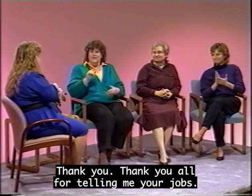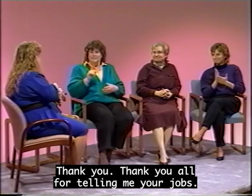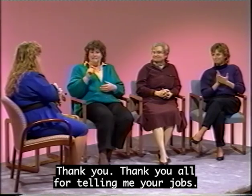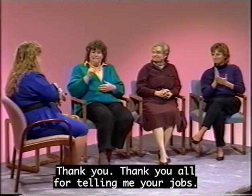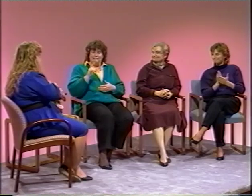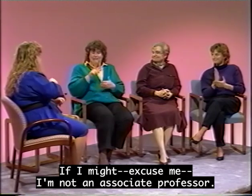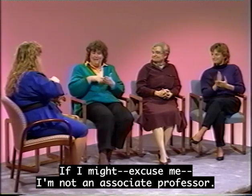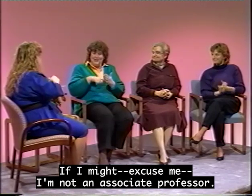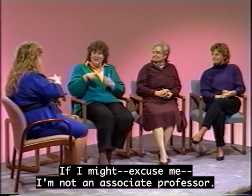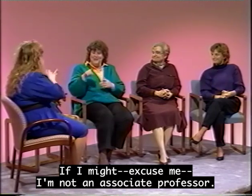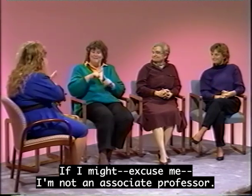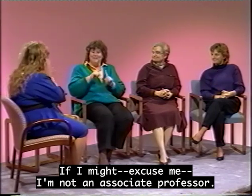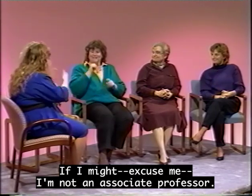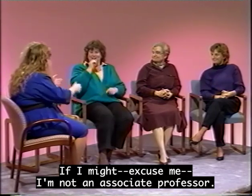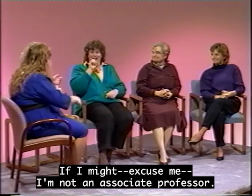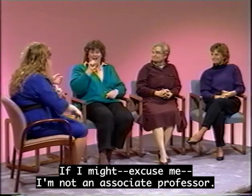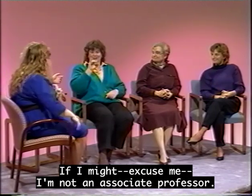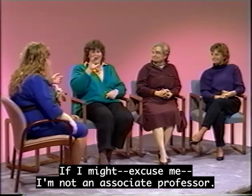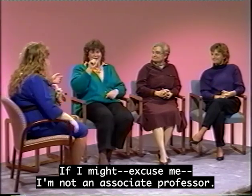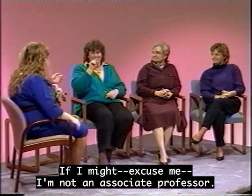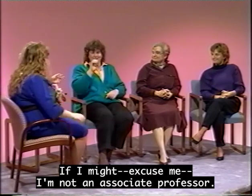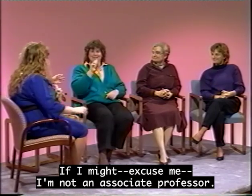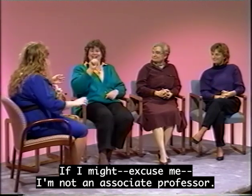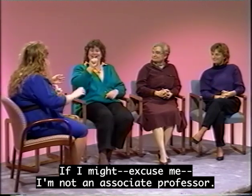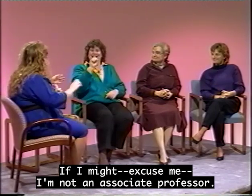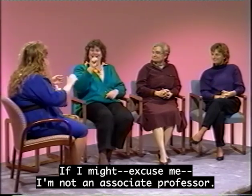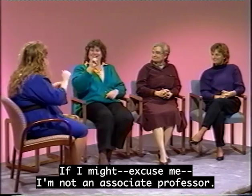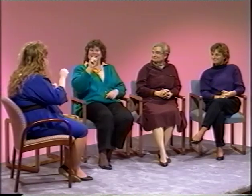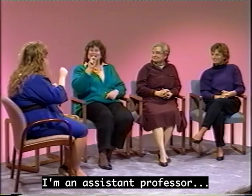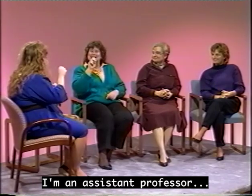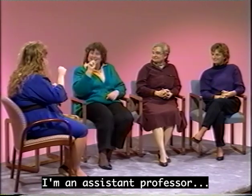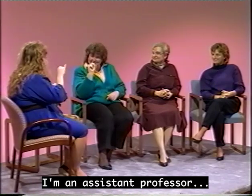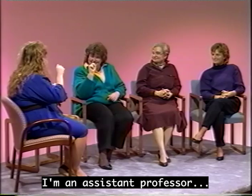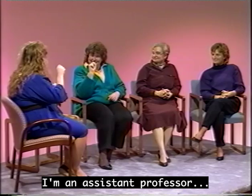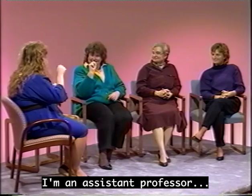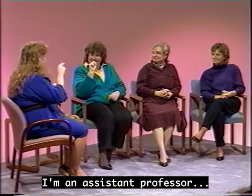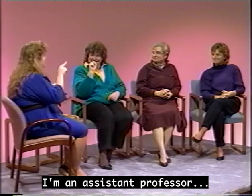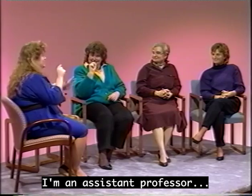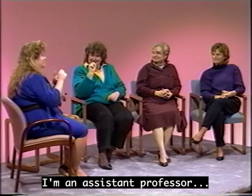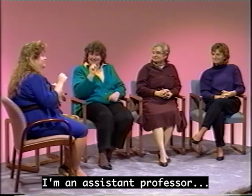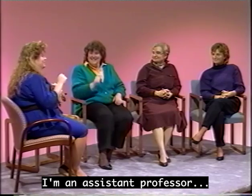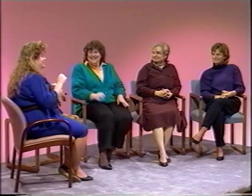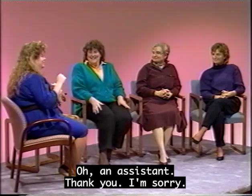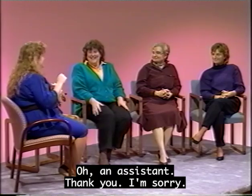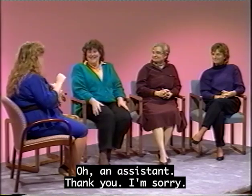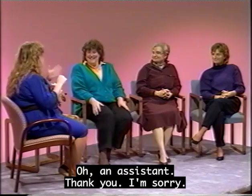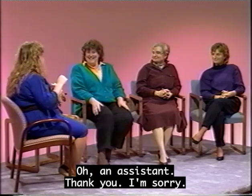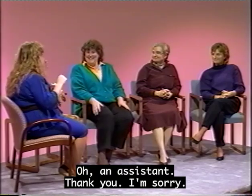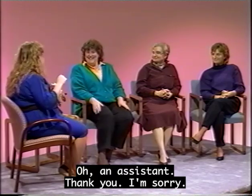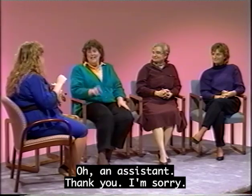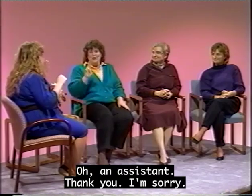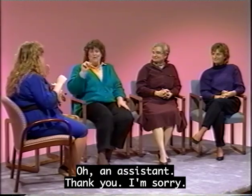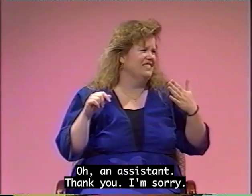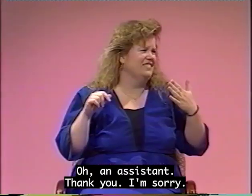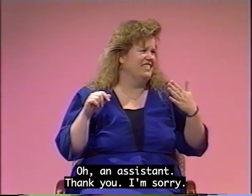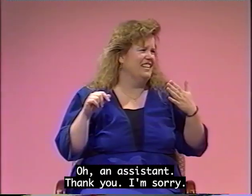me That's all right. your jobs. If I might excuse me, I'm not an associate professor. I'm an assistant. Oh, an assistant. Thank you.